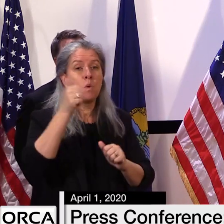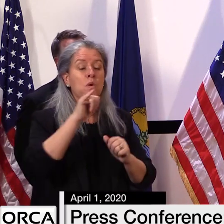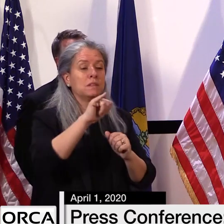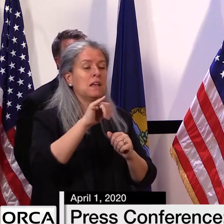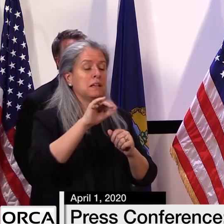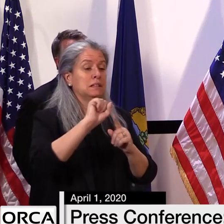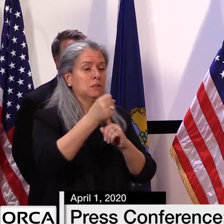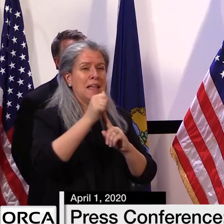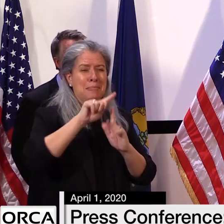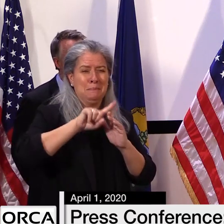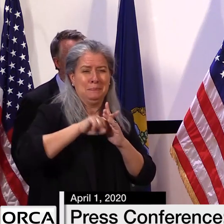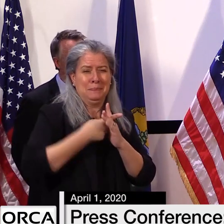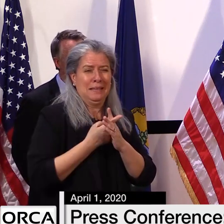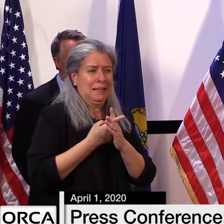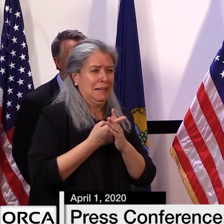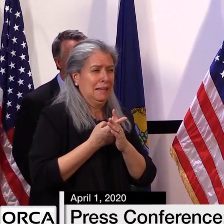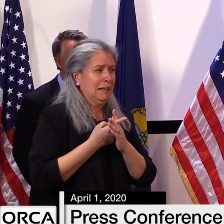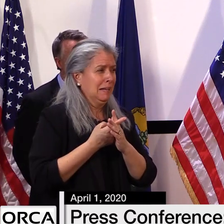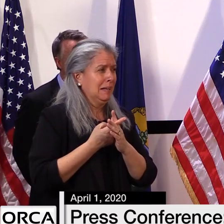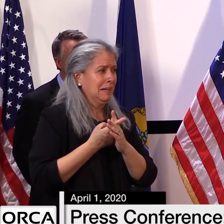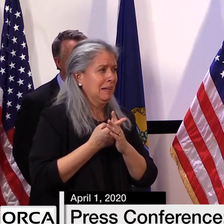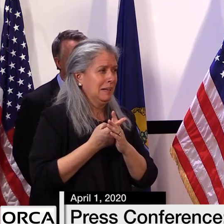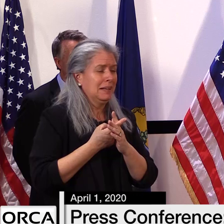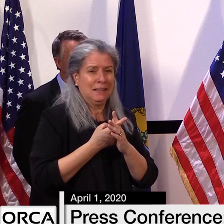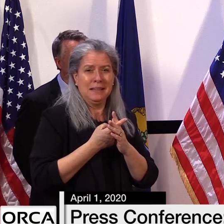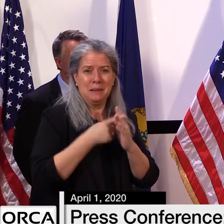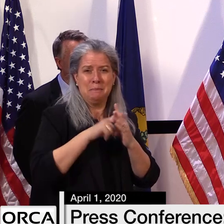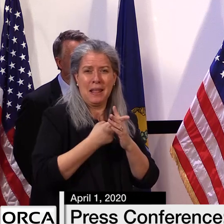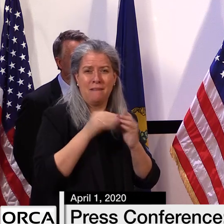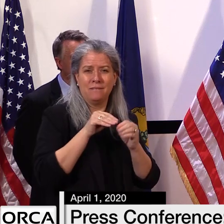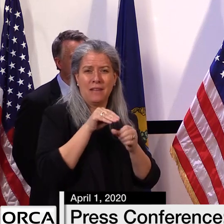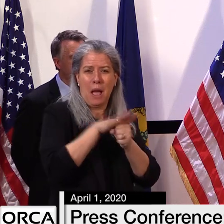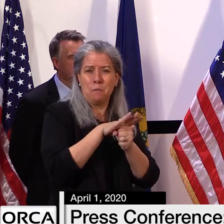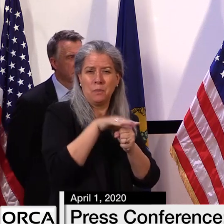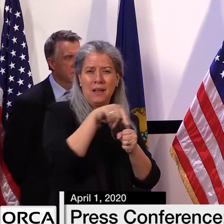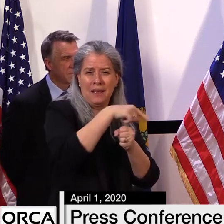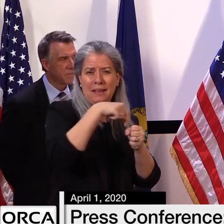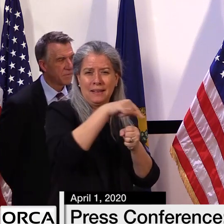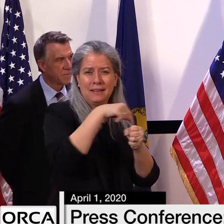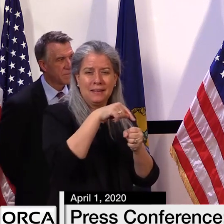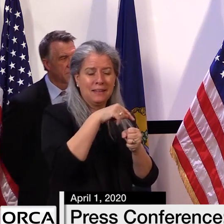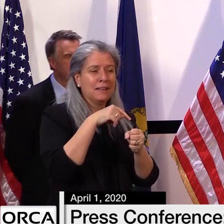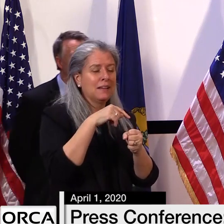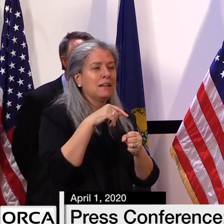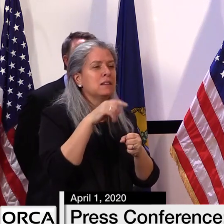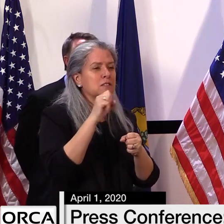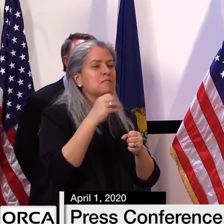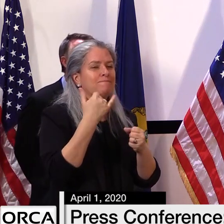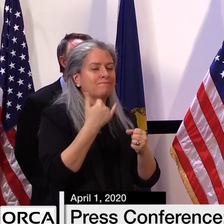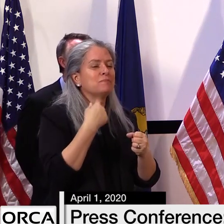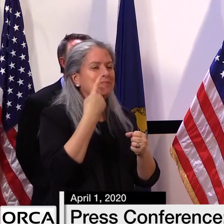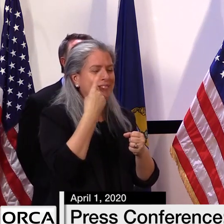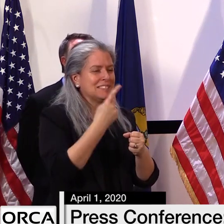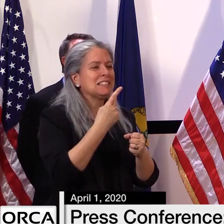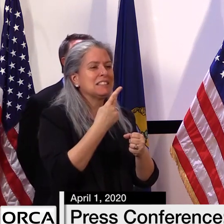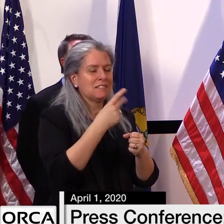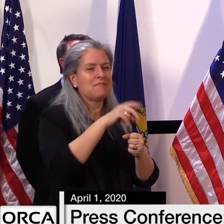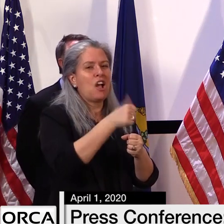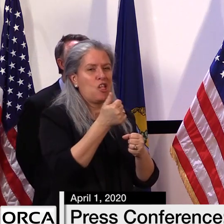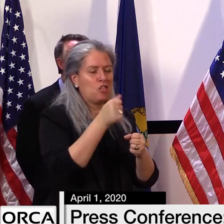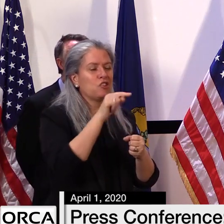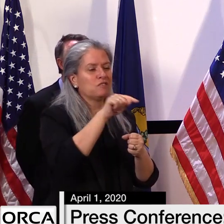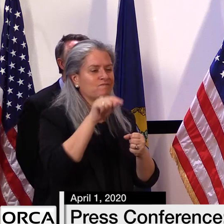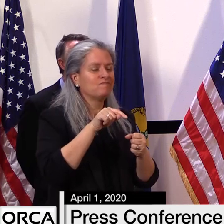the very inception of the outbreak at that facility, but we have seen